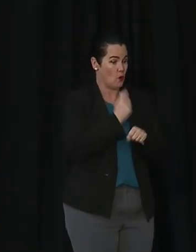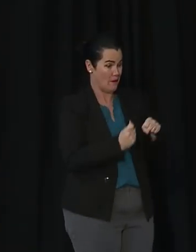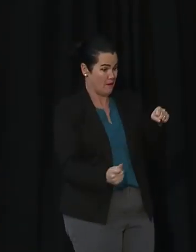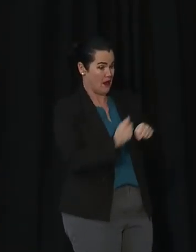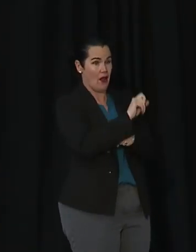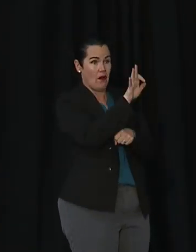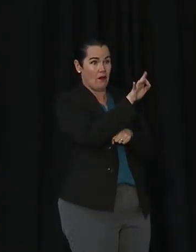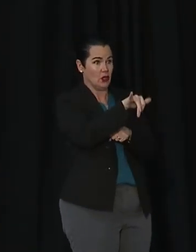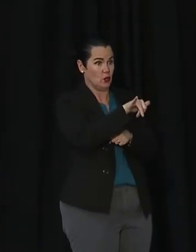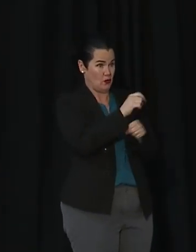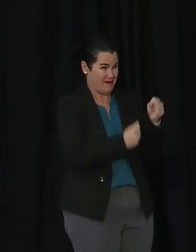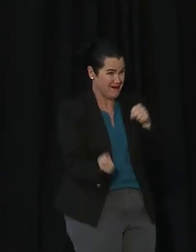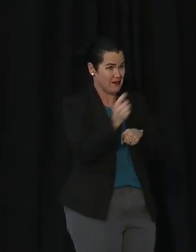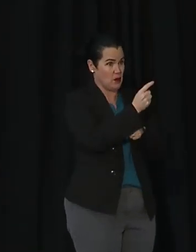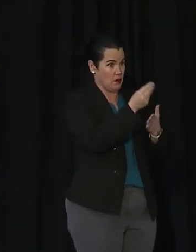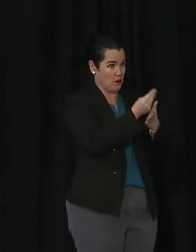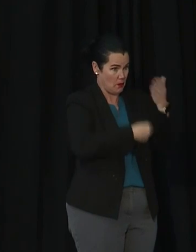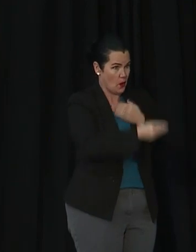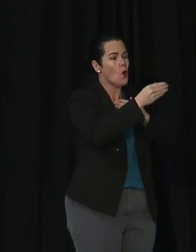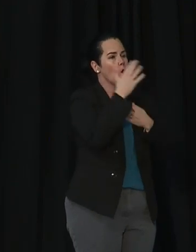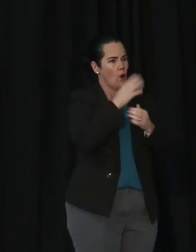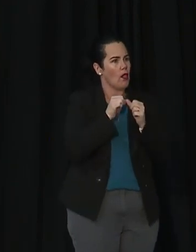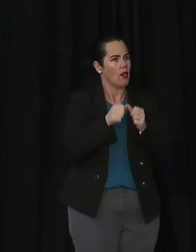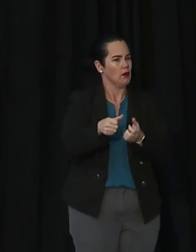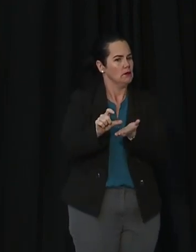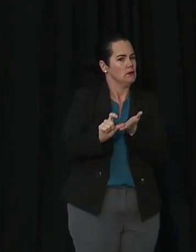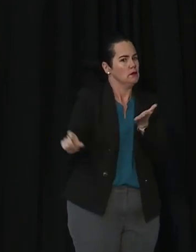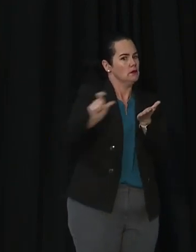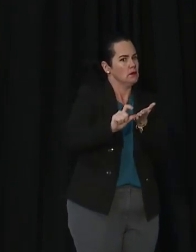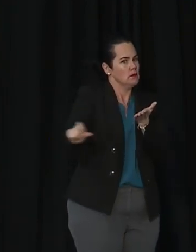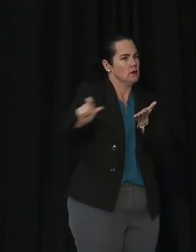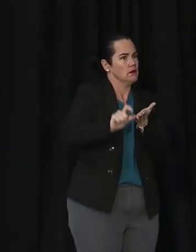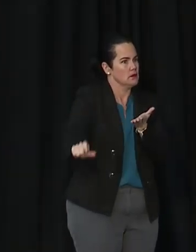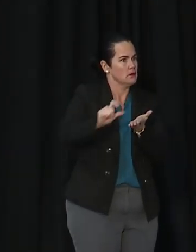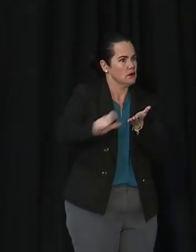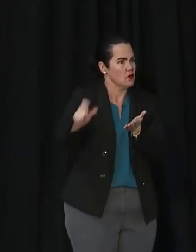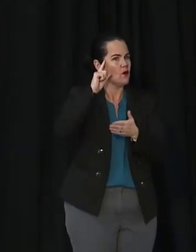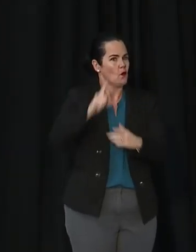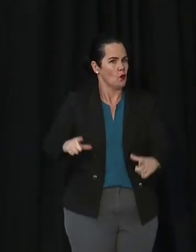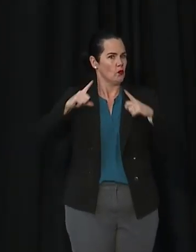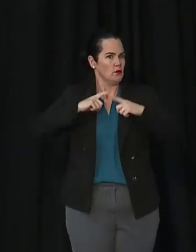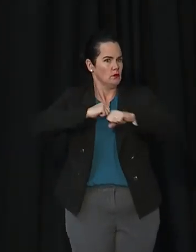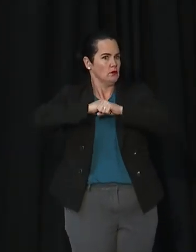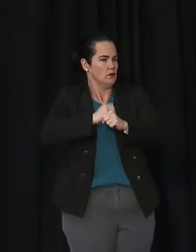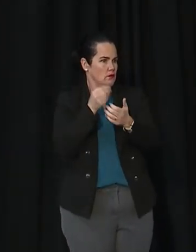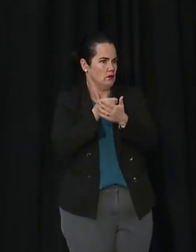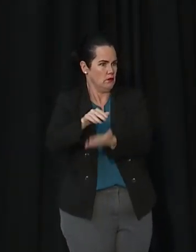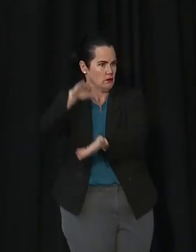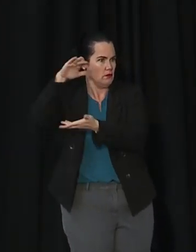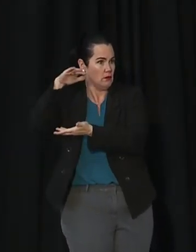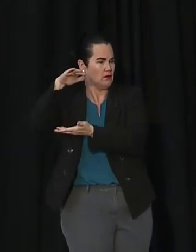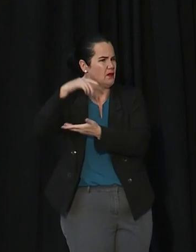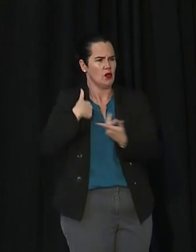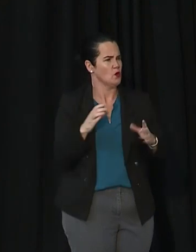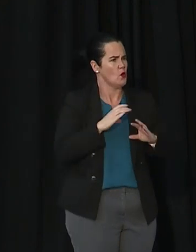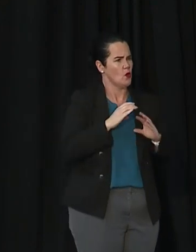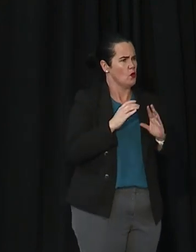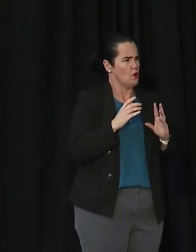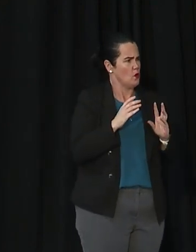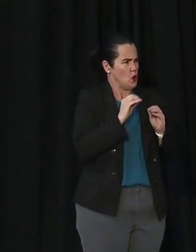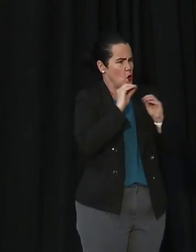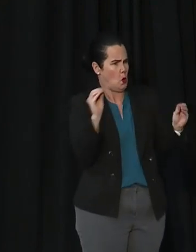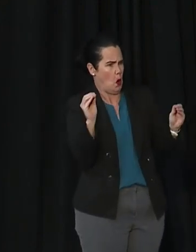year's budget, we plan to continue to make deposits as scheduled into the Retiree Protection Fund, and at this point see no reason that we won't be able to